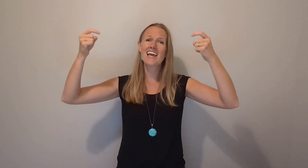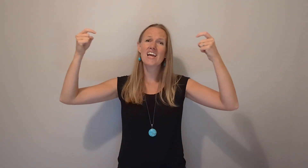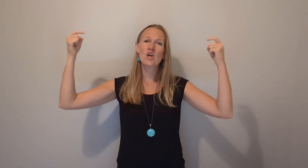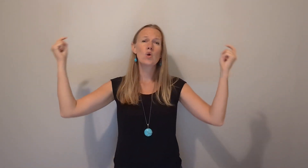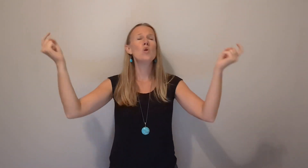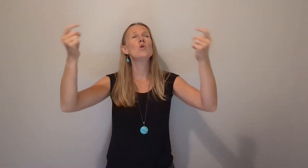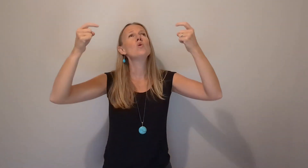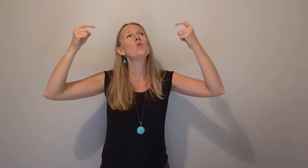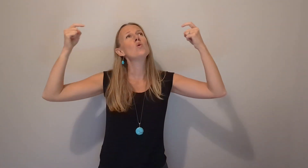hallelujah,